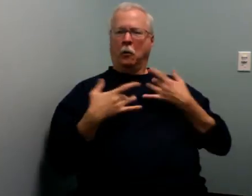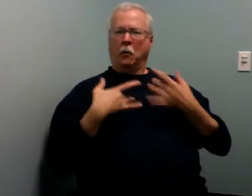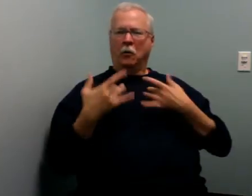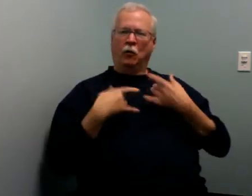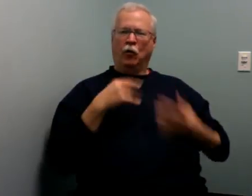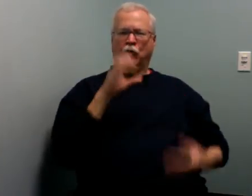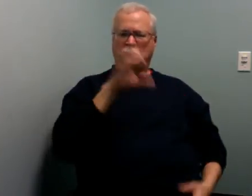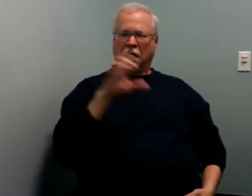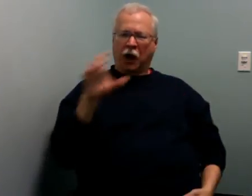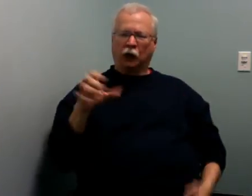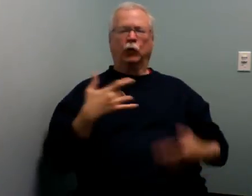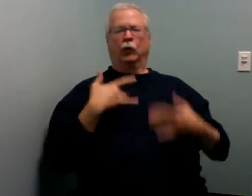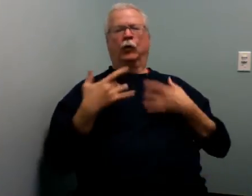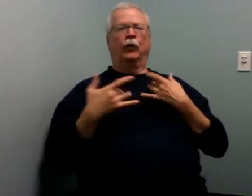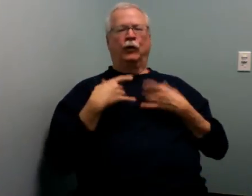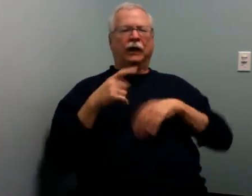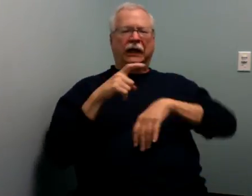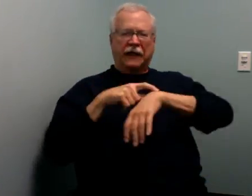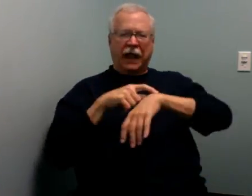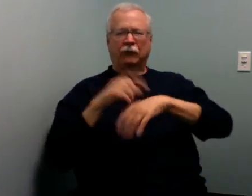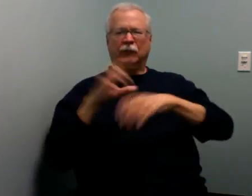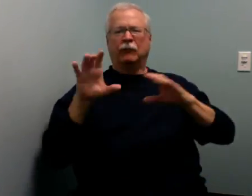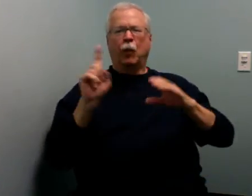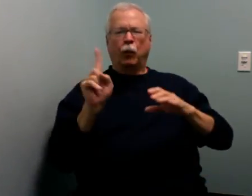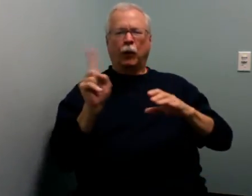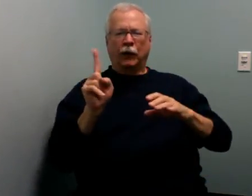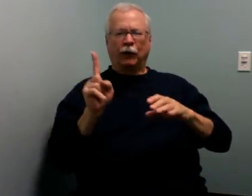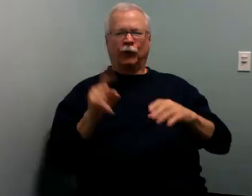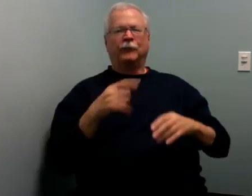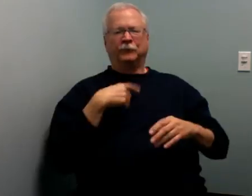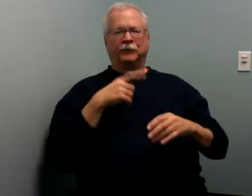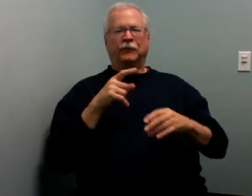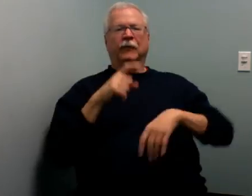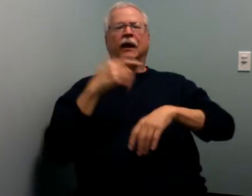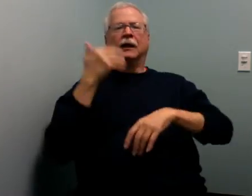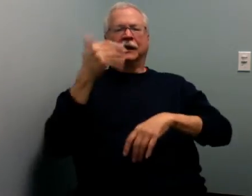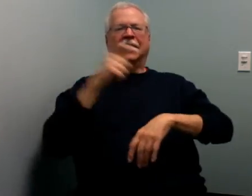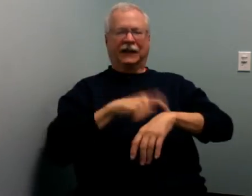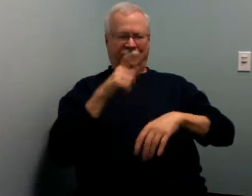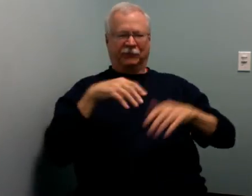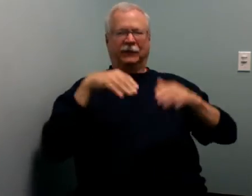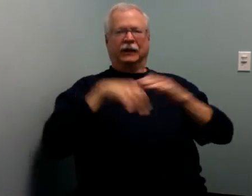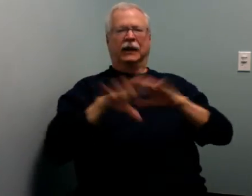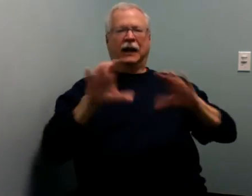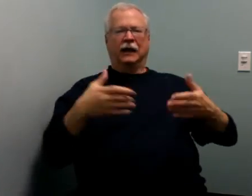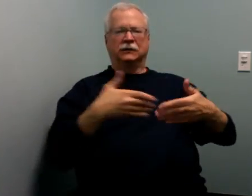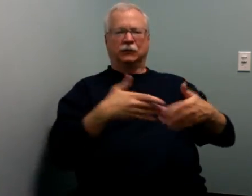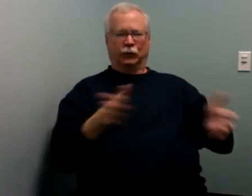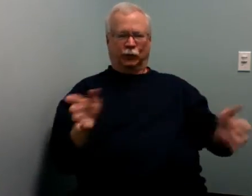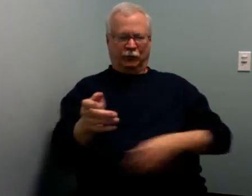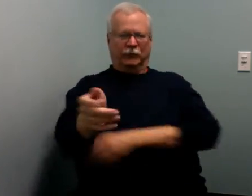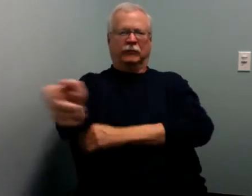Well, I was kind of interested in this. I thought, oh, cross-country, that sounds fun. It said where to meet and what time. So I went into the